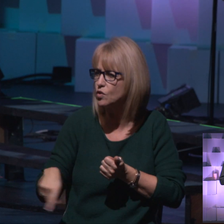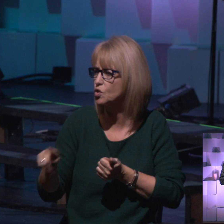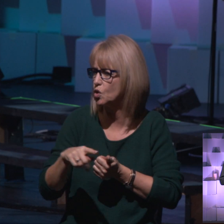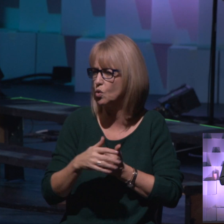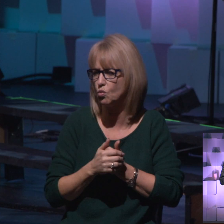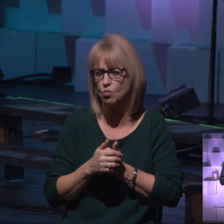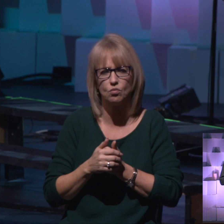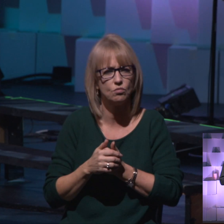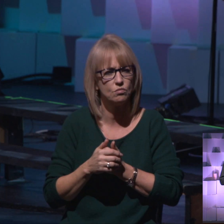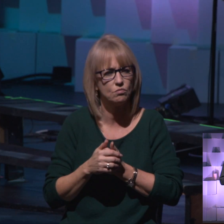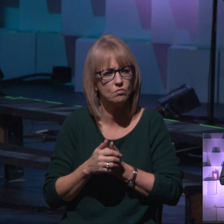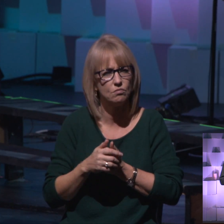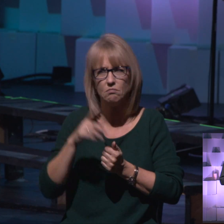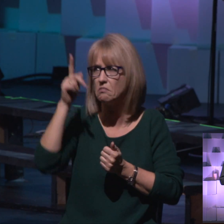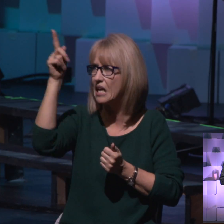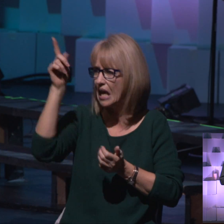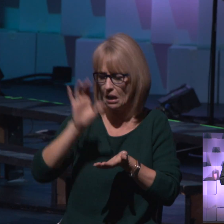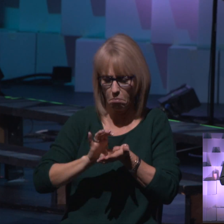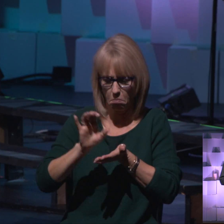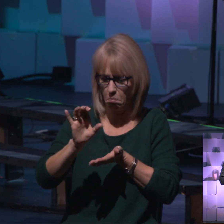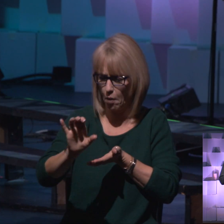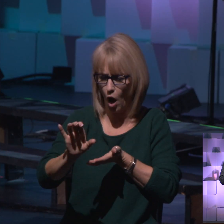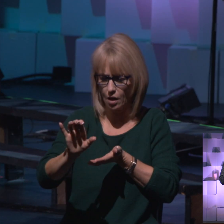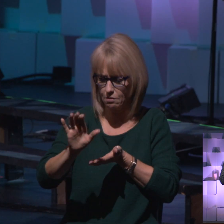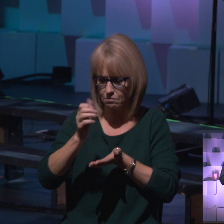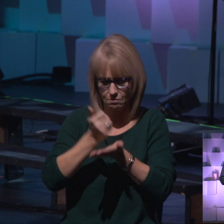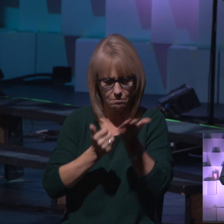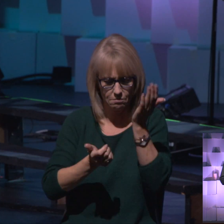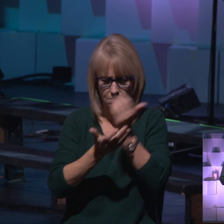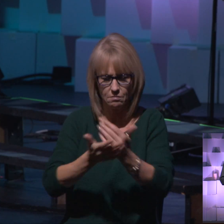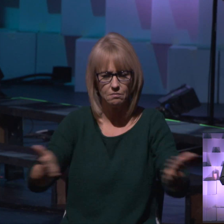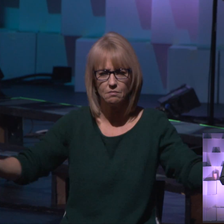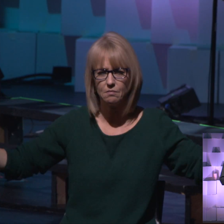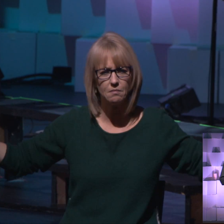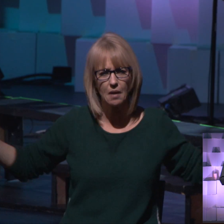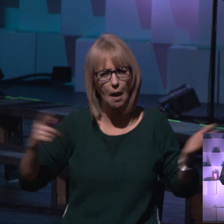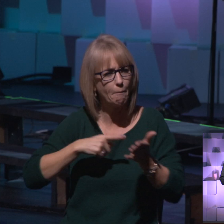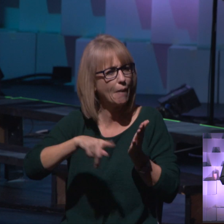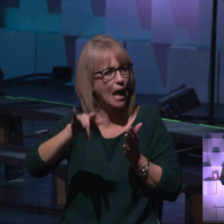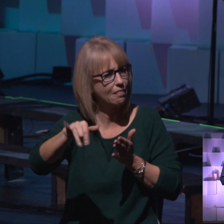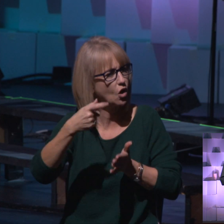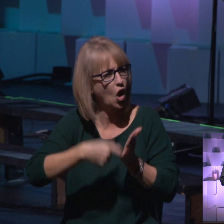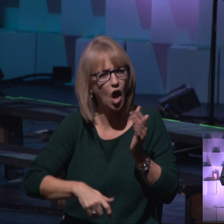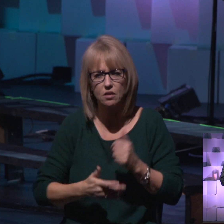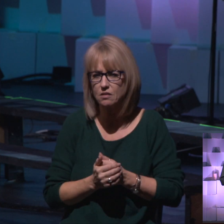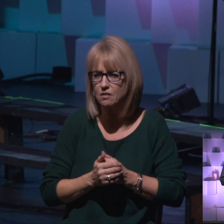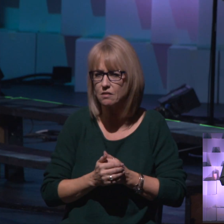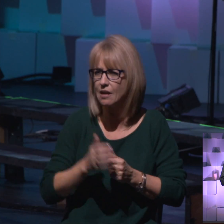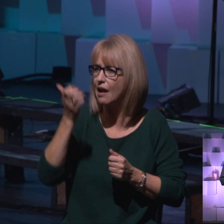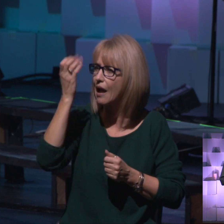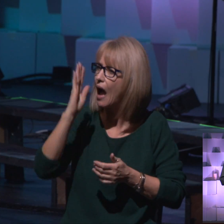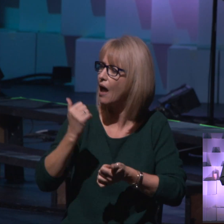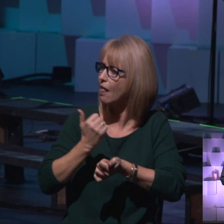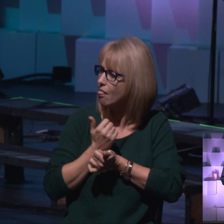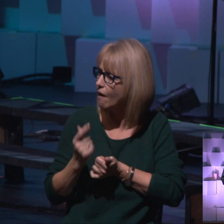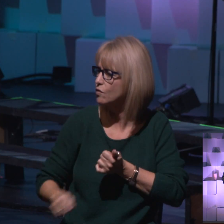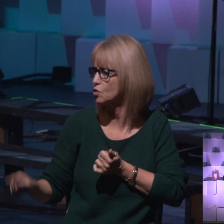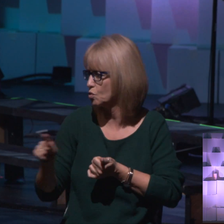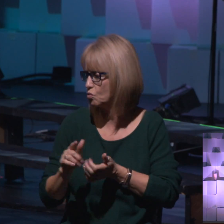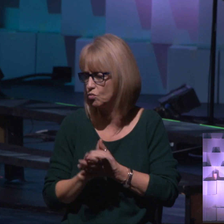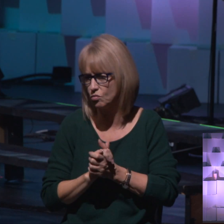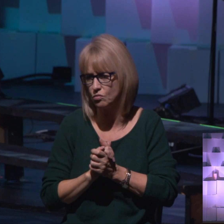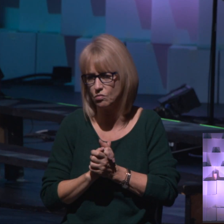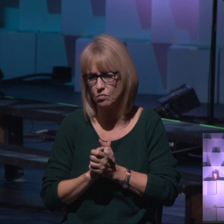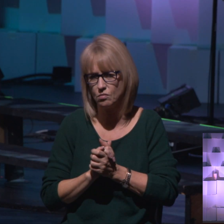bought with a great price. But he did it because he loves each one of you. God does love us. In other